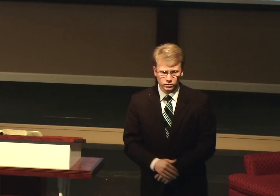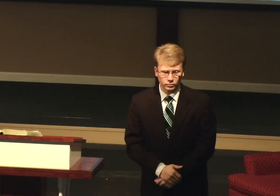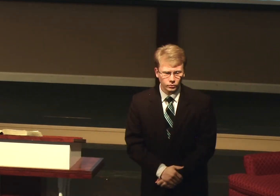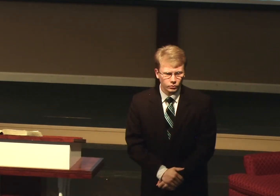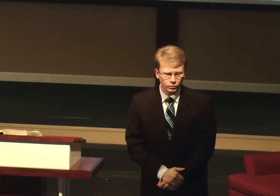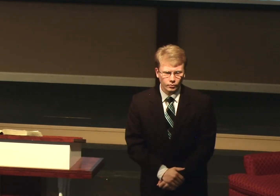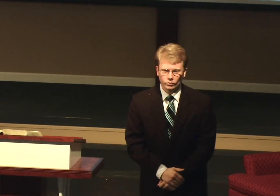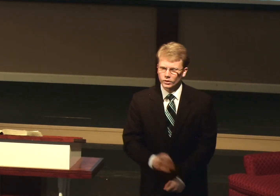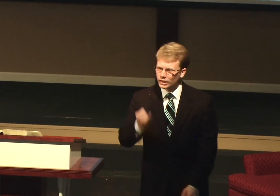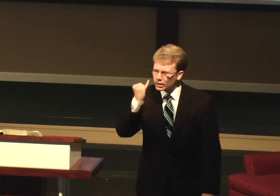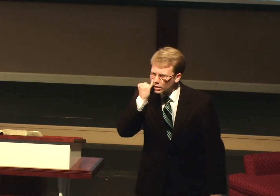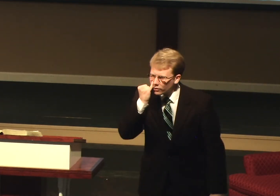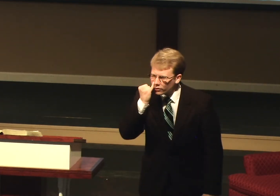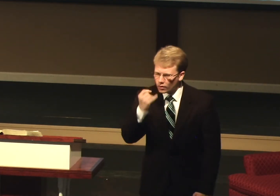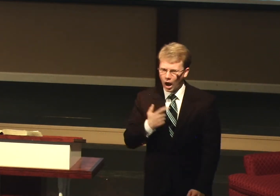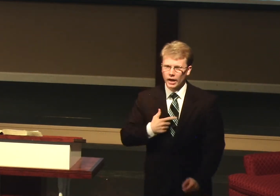I can make a choice with all of this stuff.